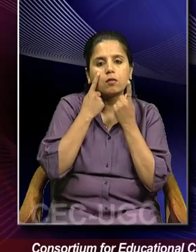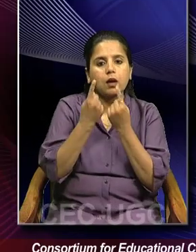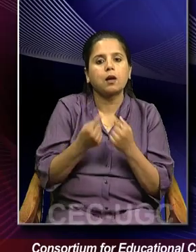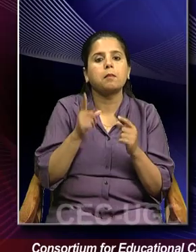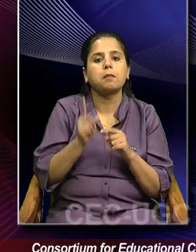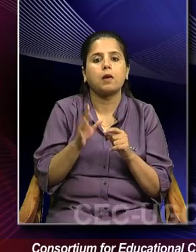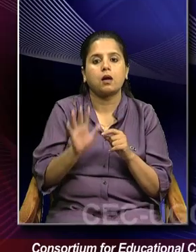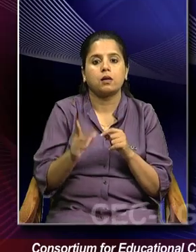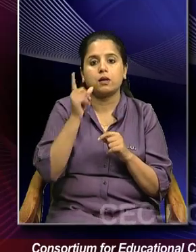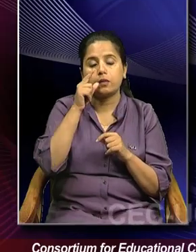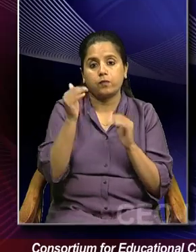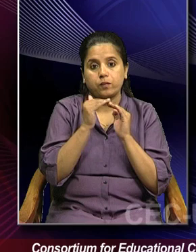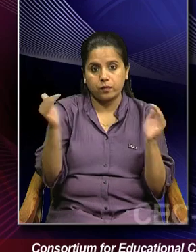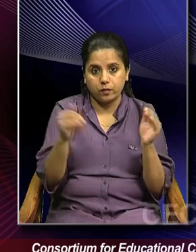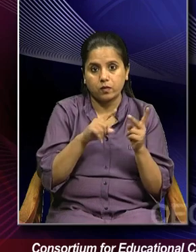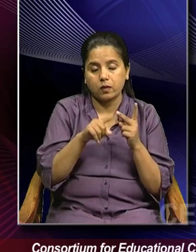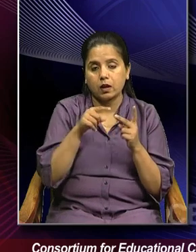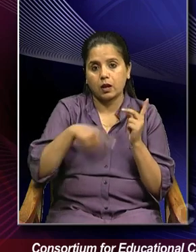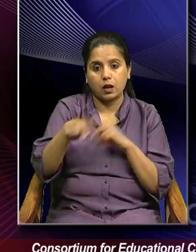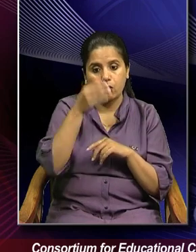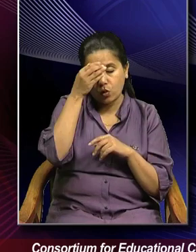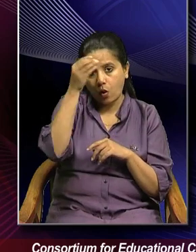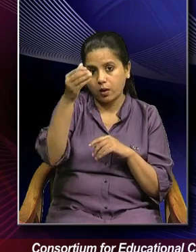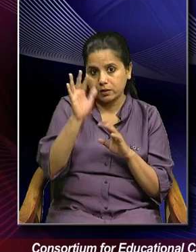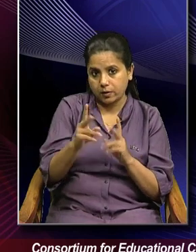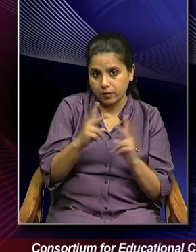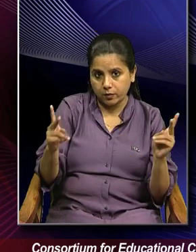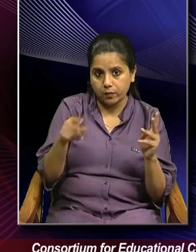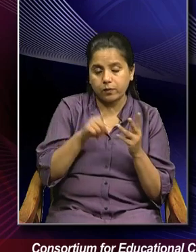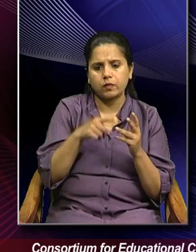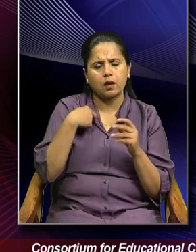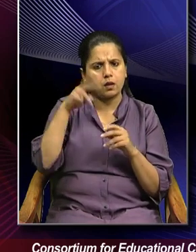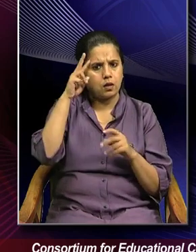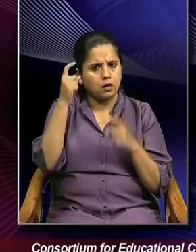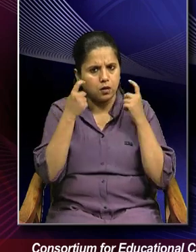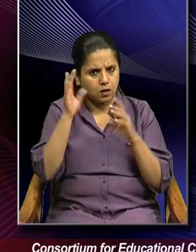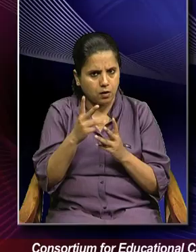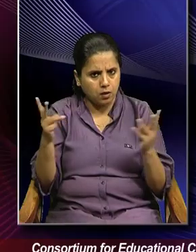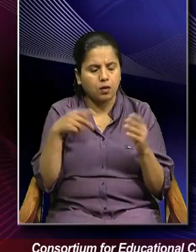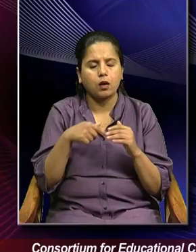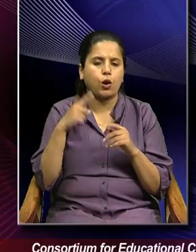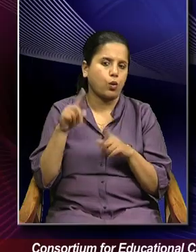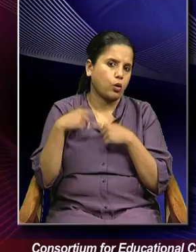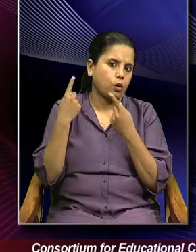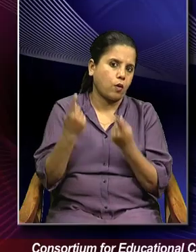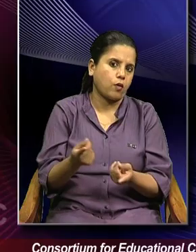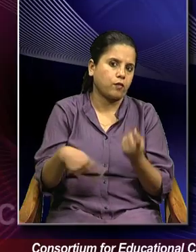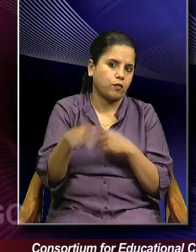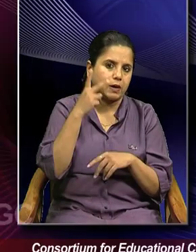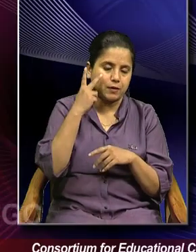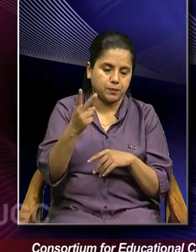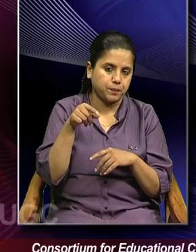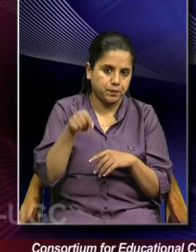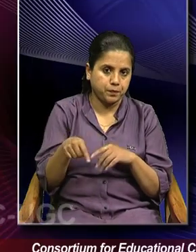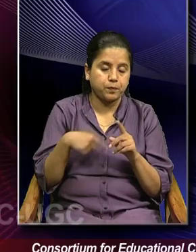So gender equality too as a concept, as a concern, has come a long way from,